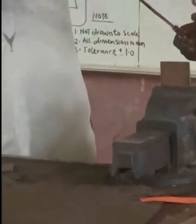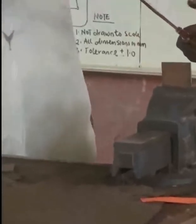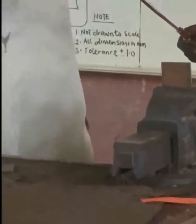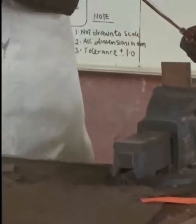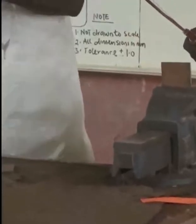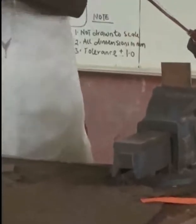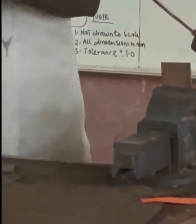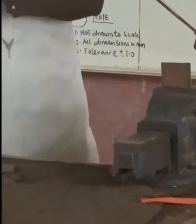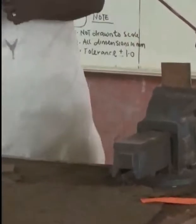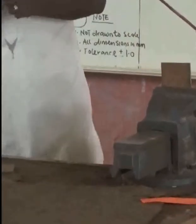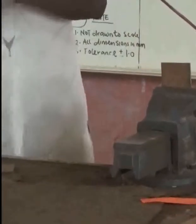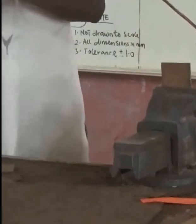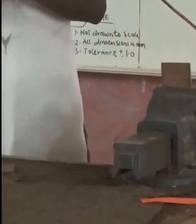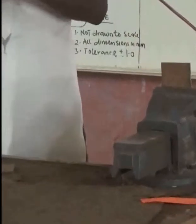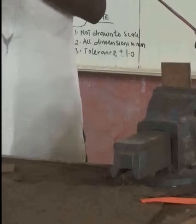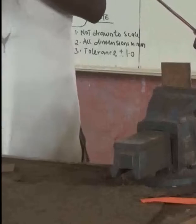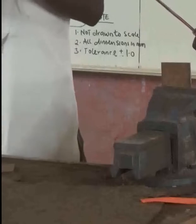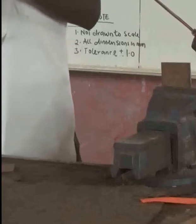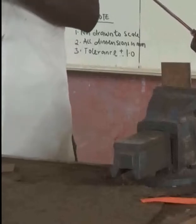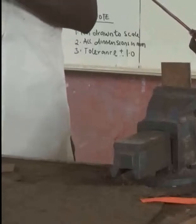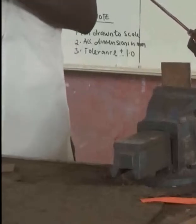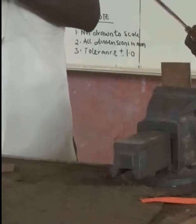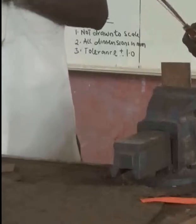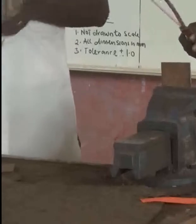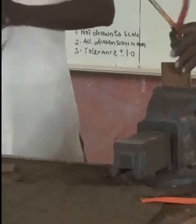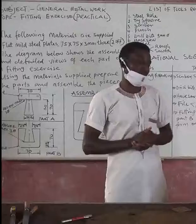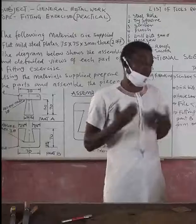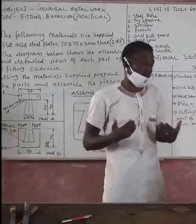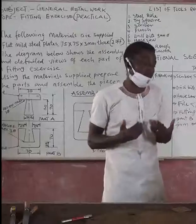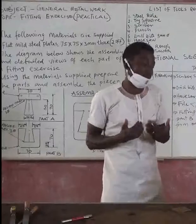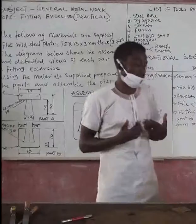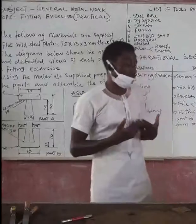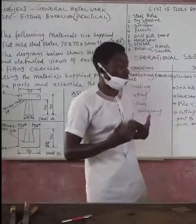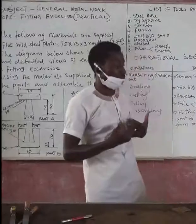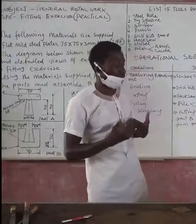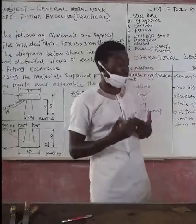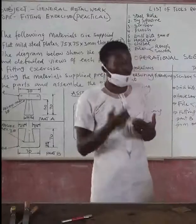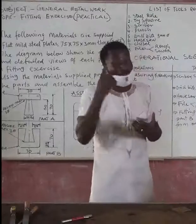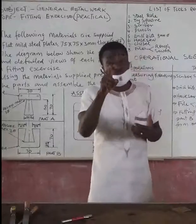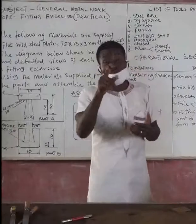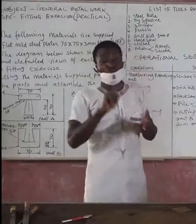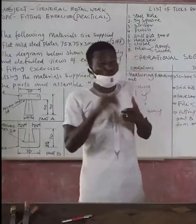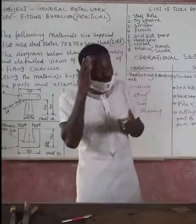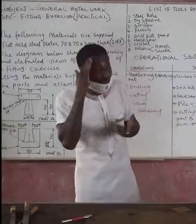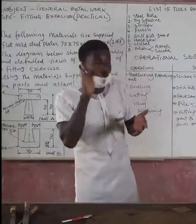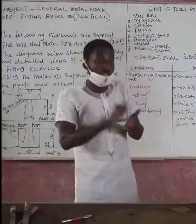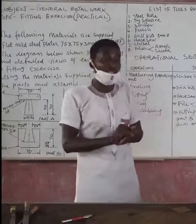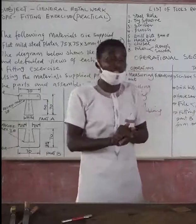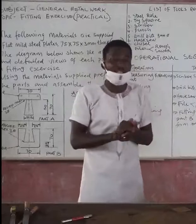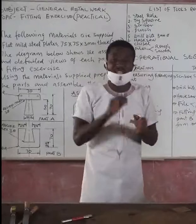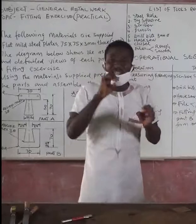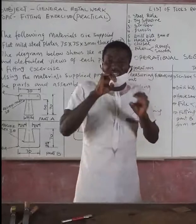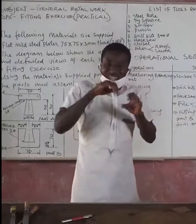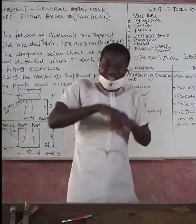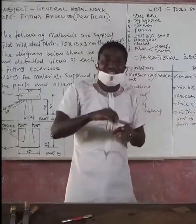into various shapes and size. Now, for you to know that in